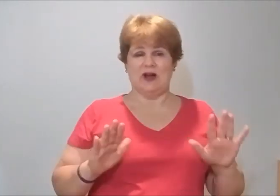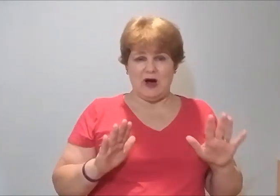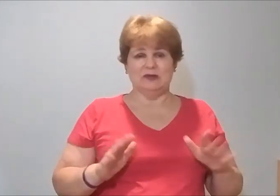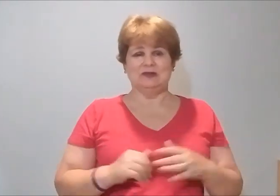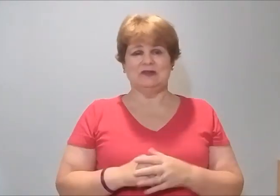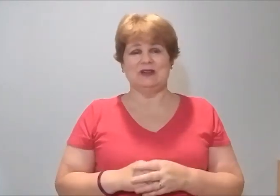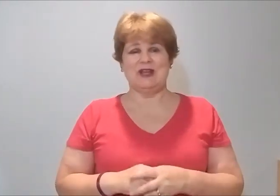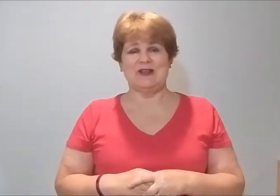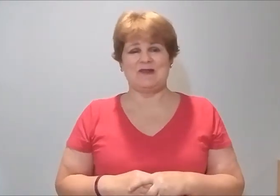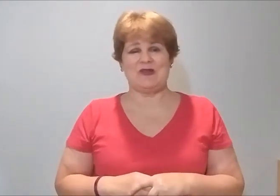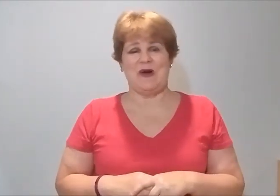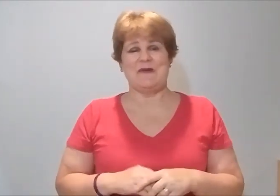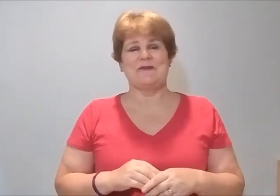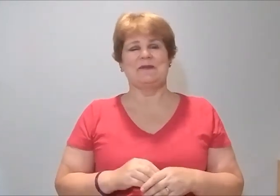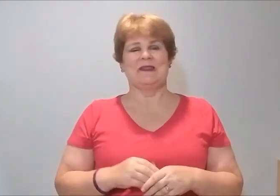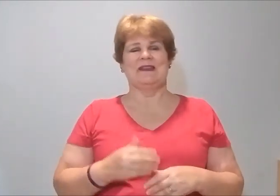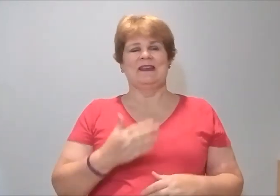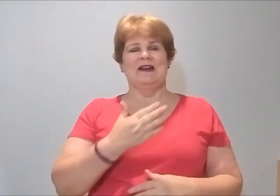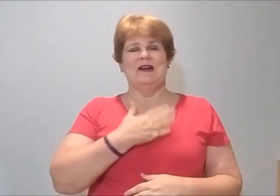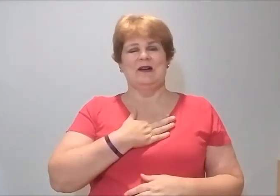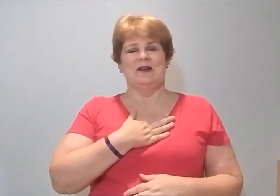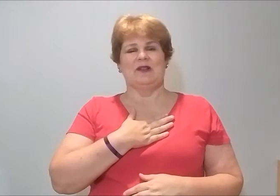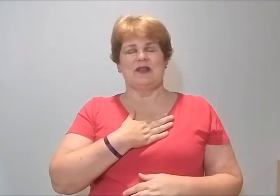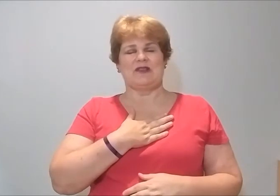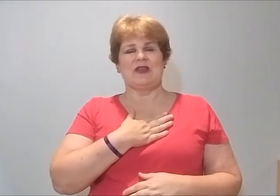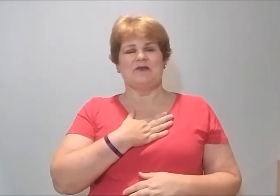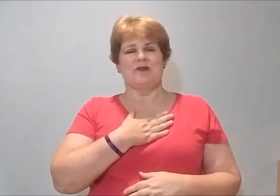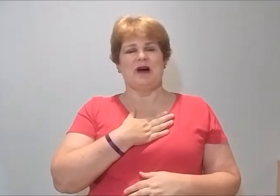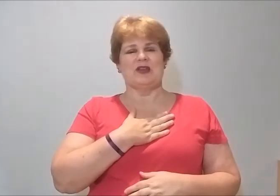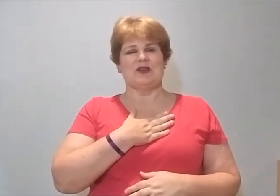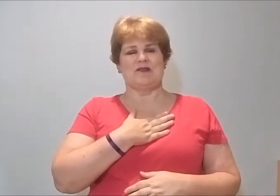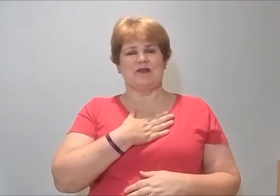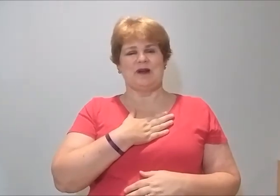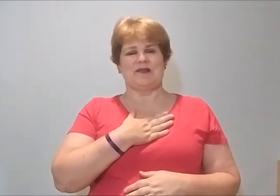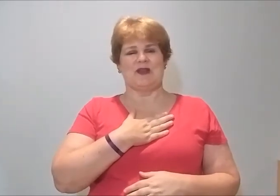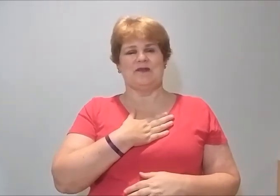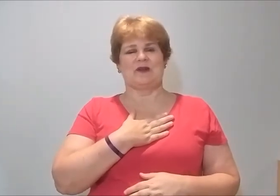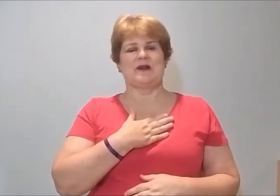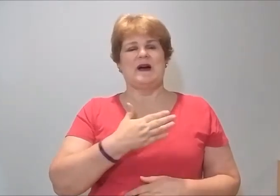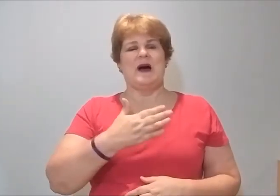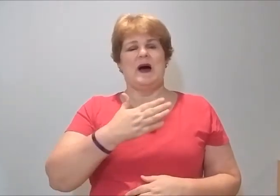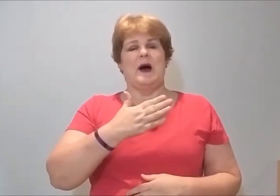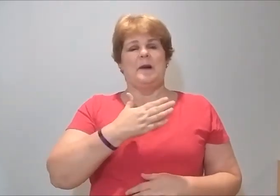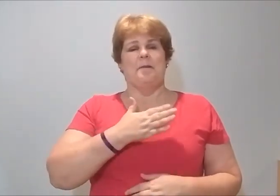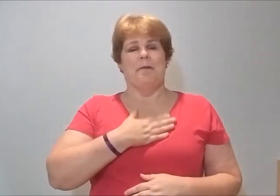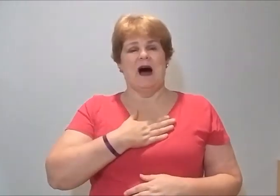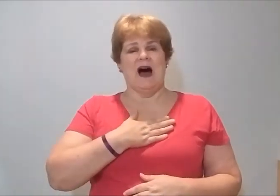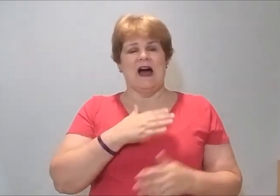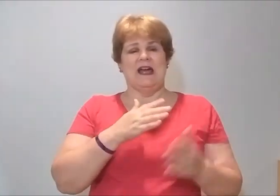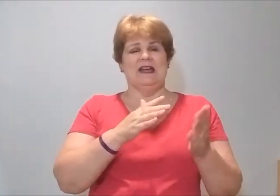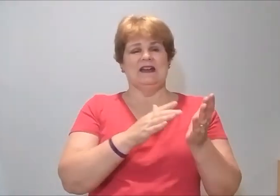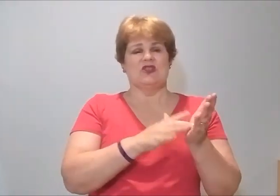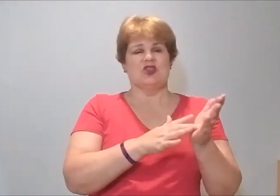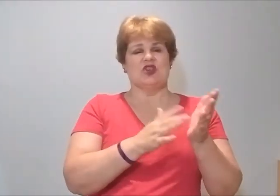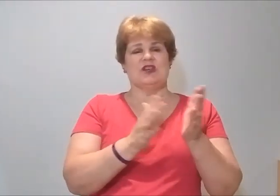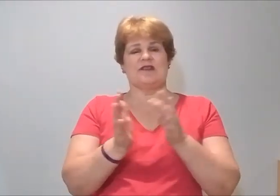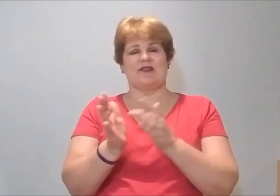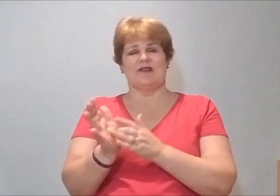I'll take it slow. Let's take it from my Jesus, my Savior. My